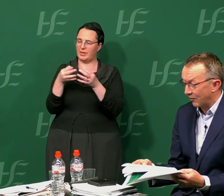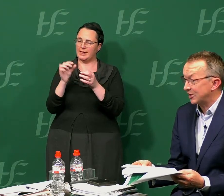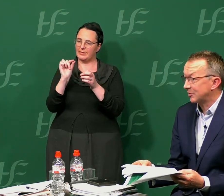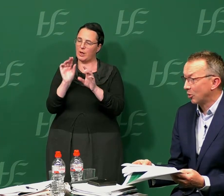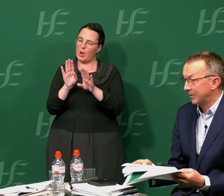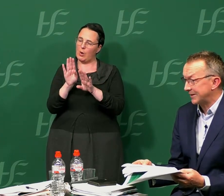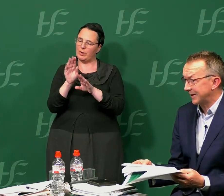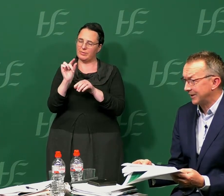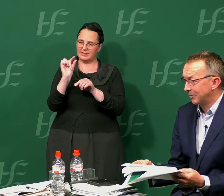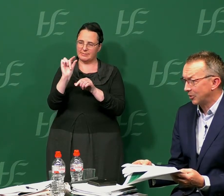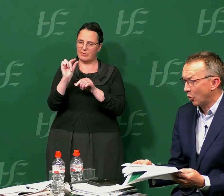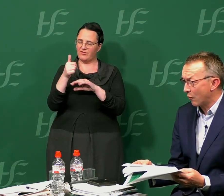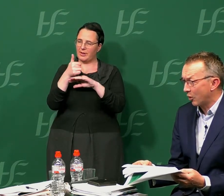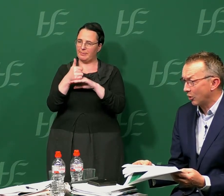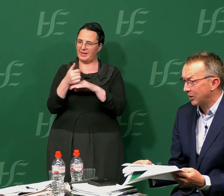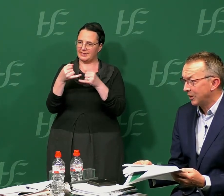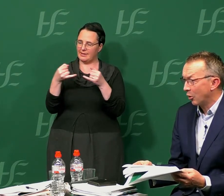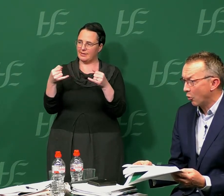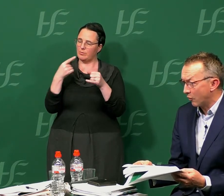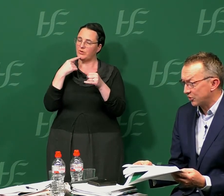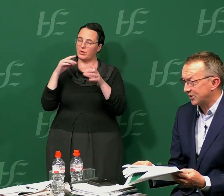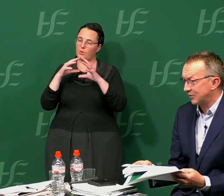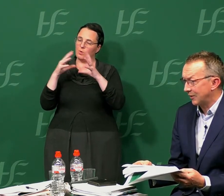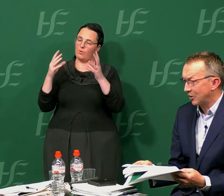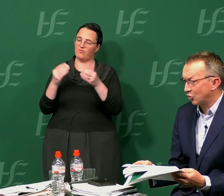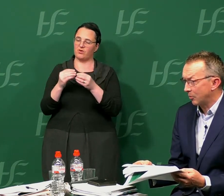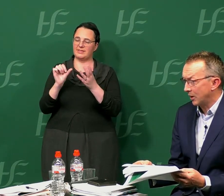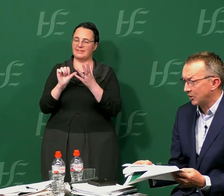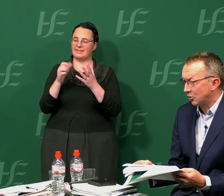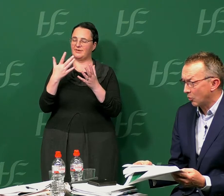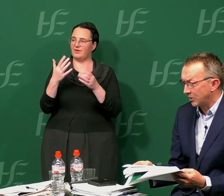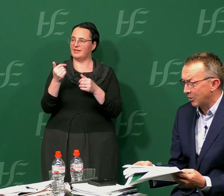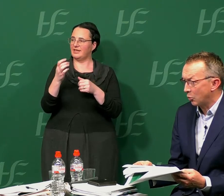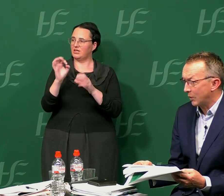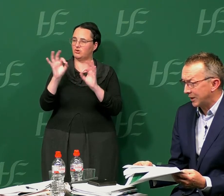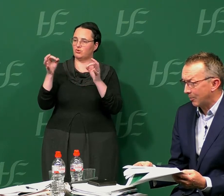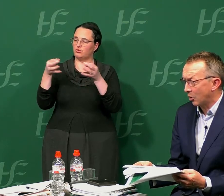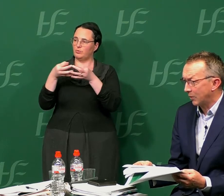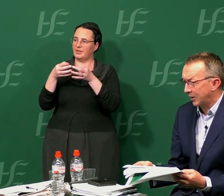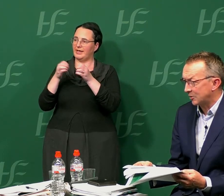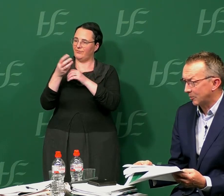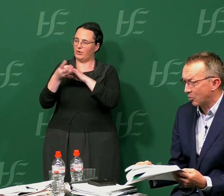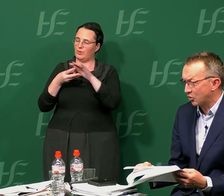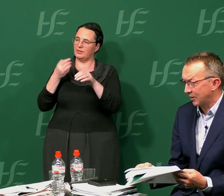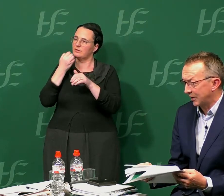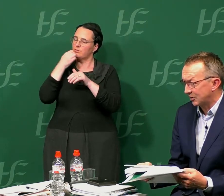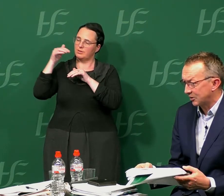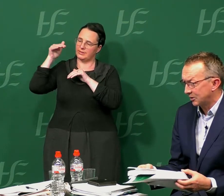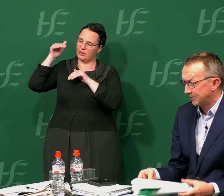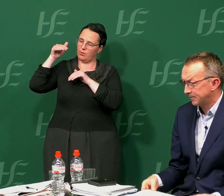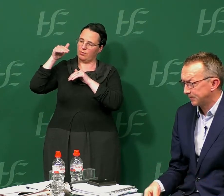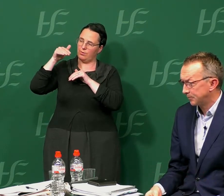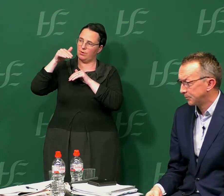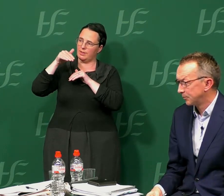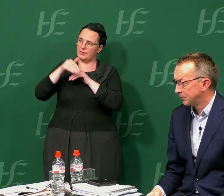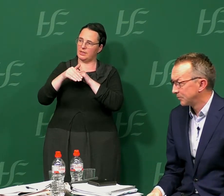bit, but it's a very small baseline. But the overall over 65 age group is going down week upon week as a proportion of cases.